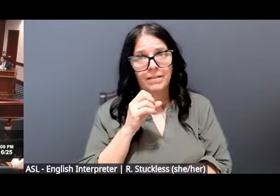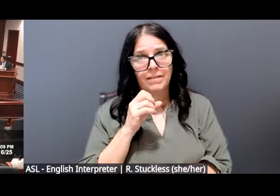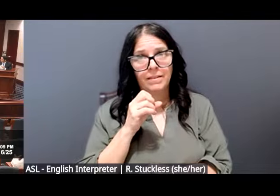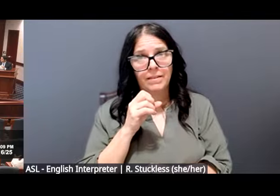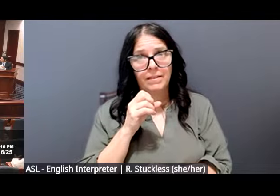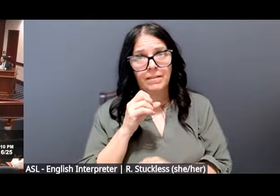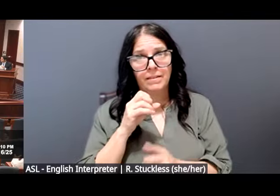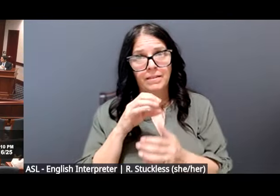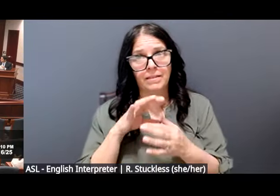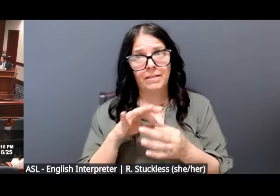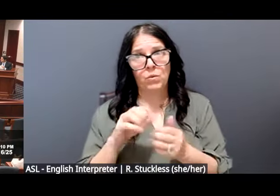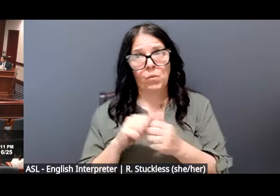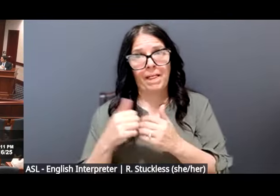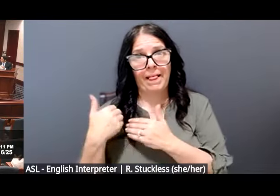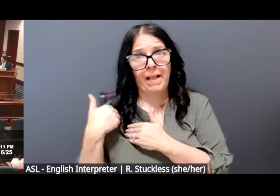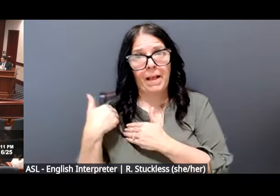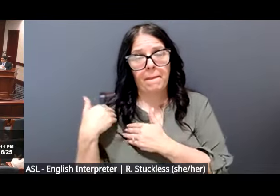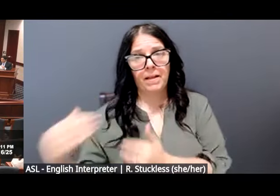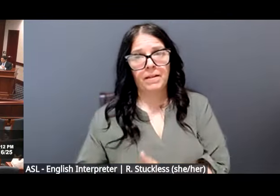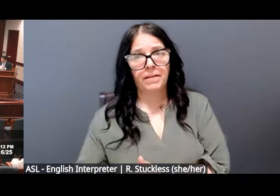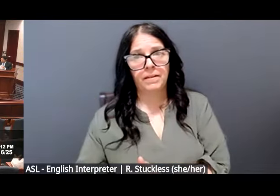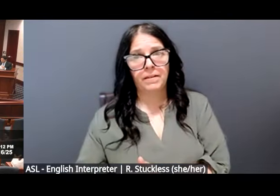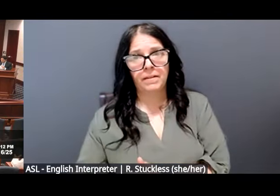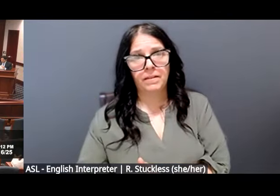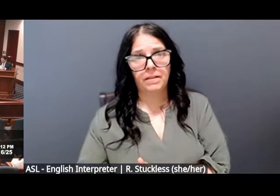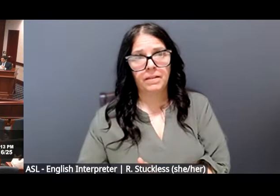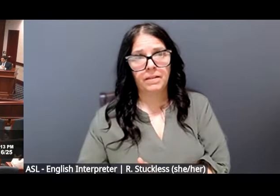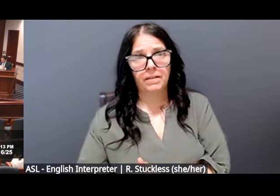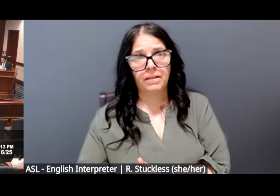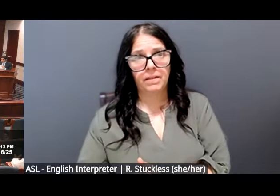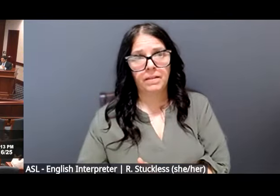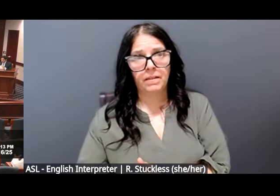be this, they only care if I'm a citizen, if I'm voting in state and local.